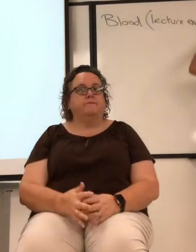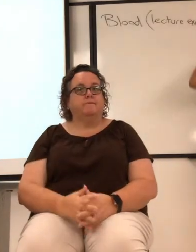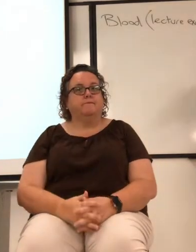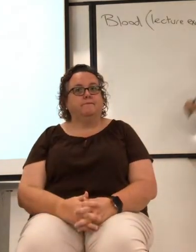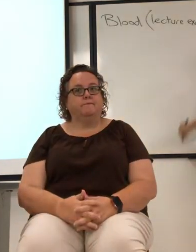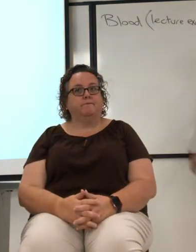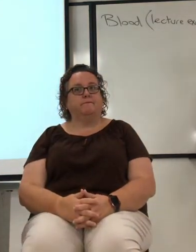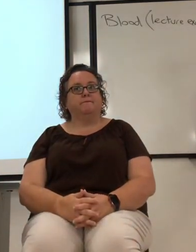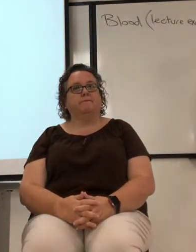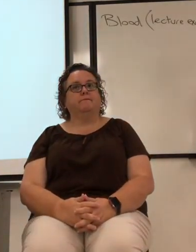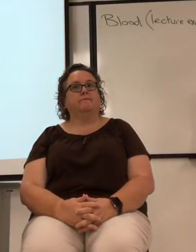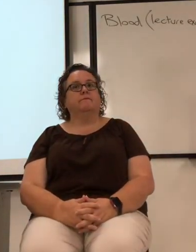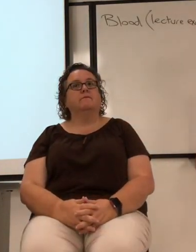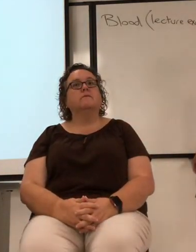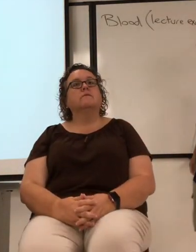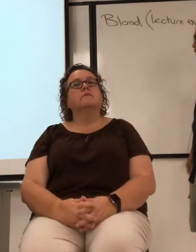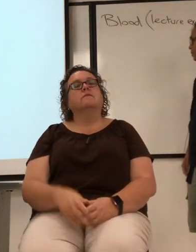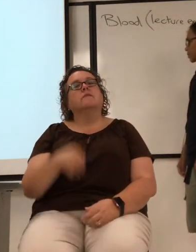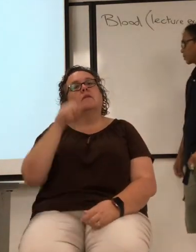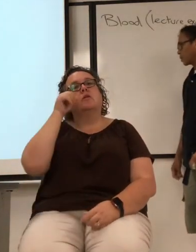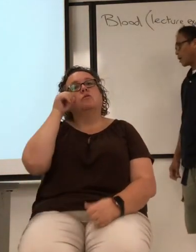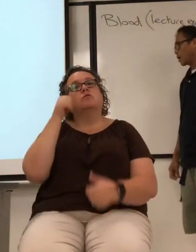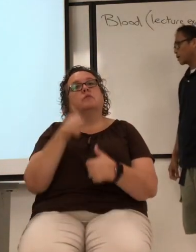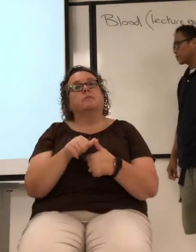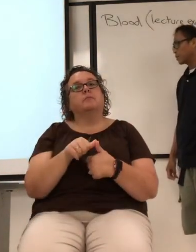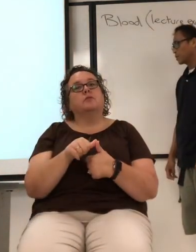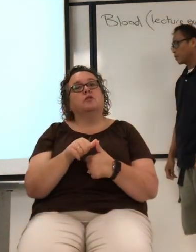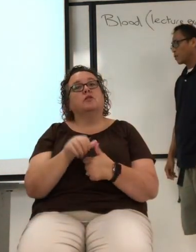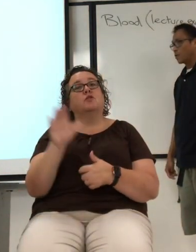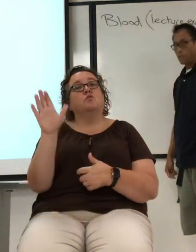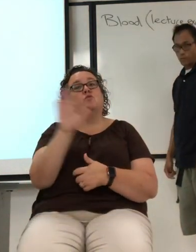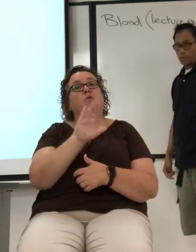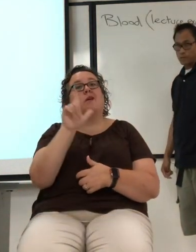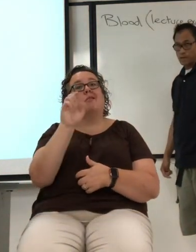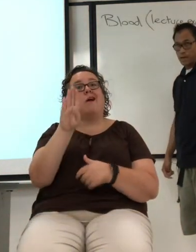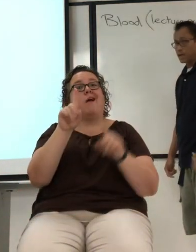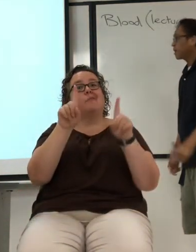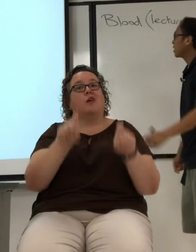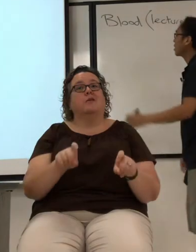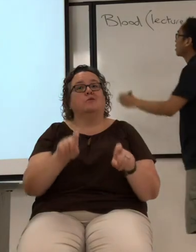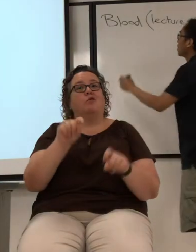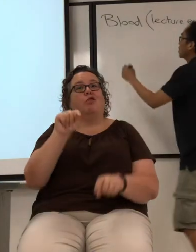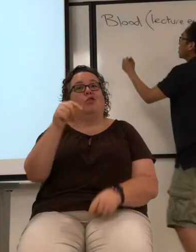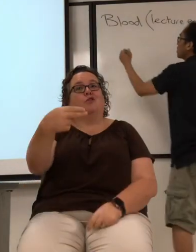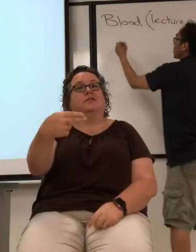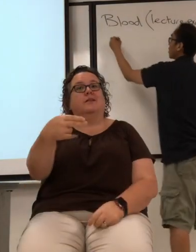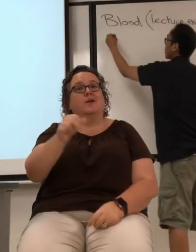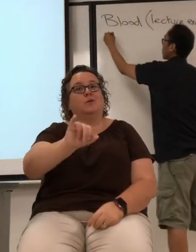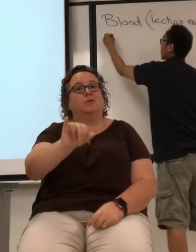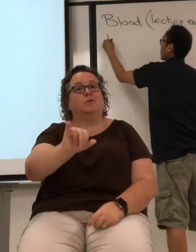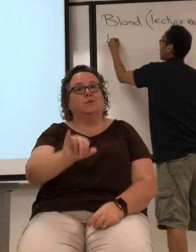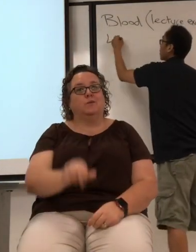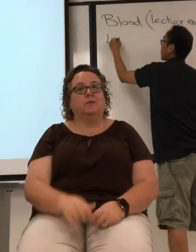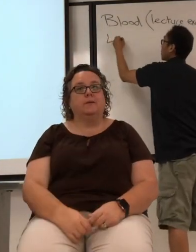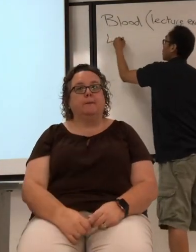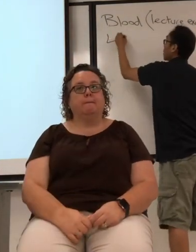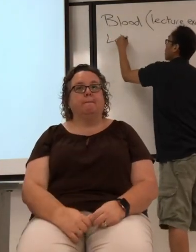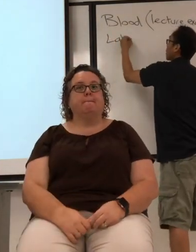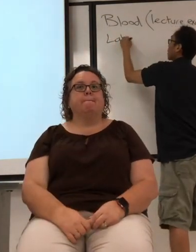and don't forget about your lab practical on Thursday.